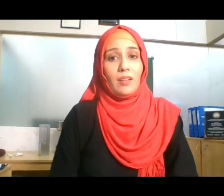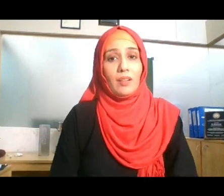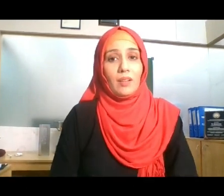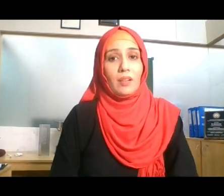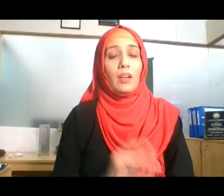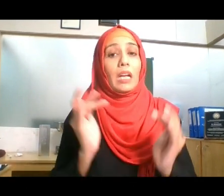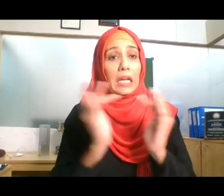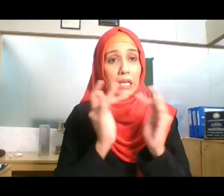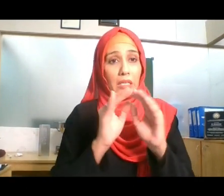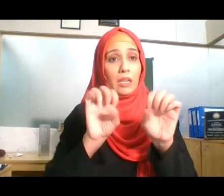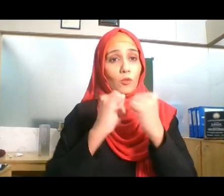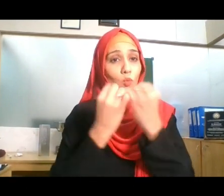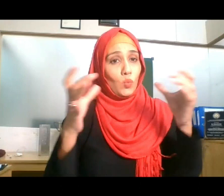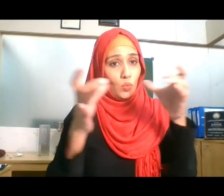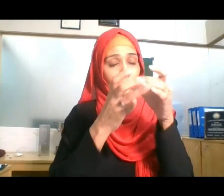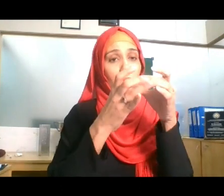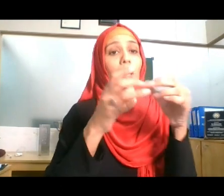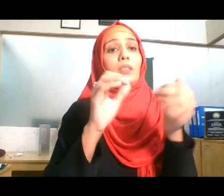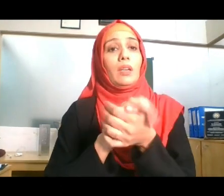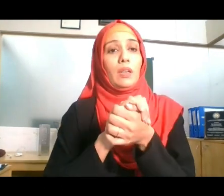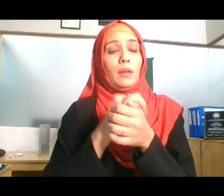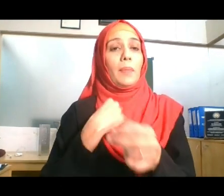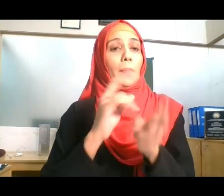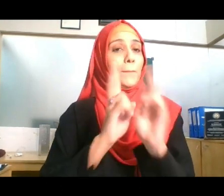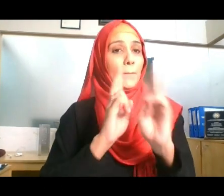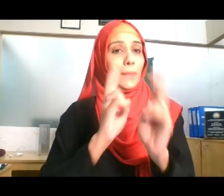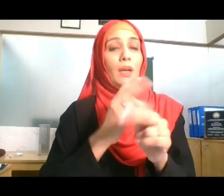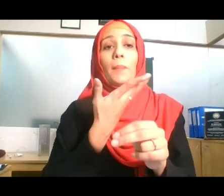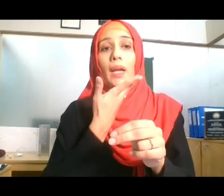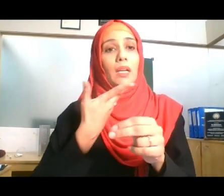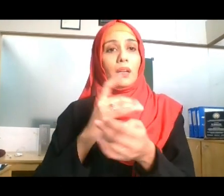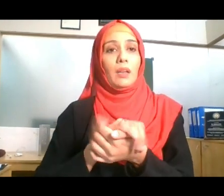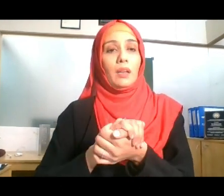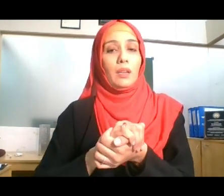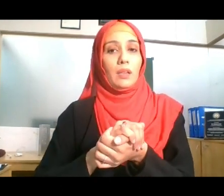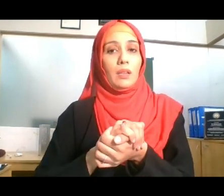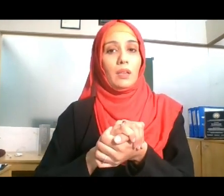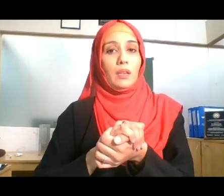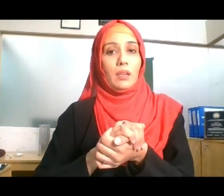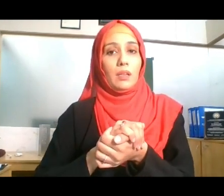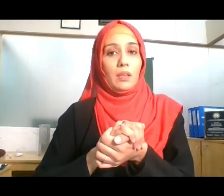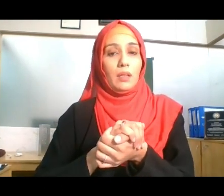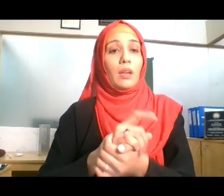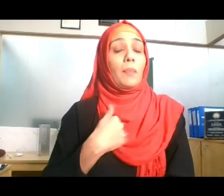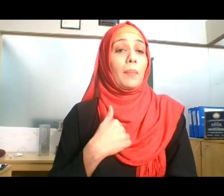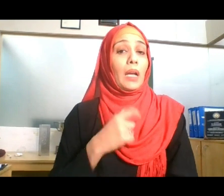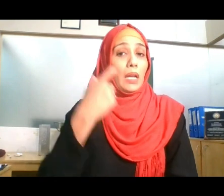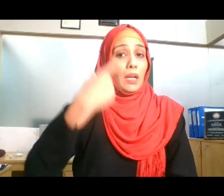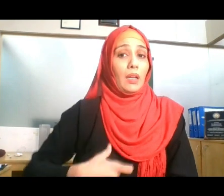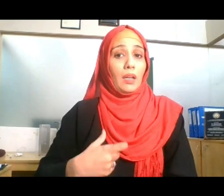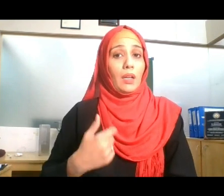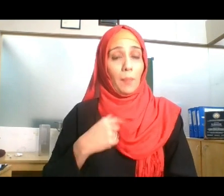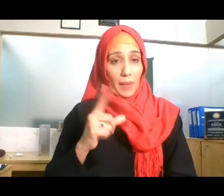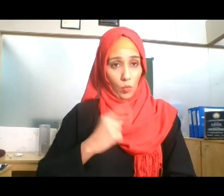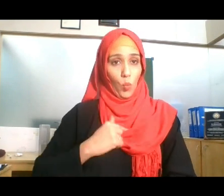Internet Society, before I talk about that, I would like to state that as a person with disability